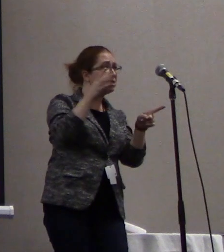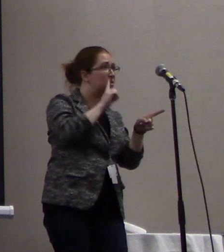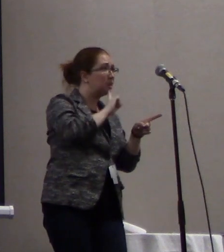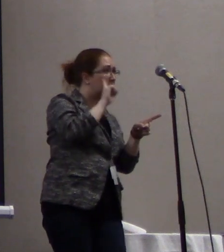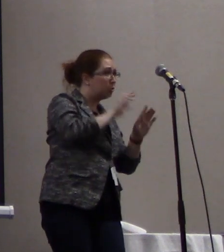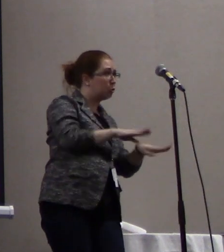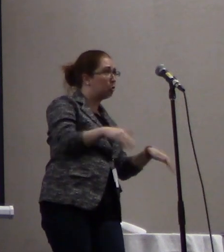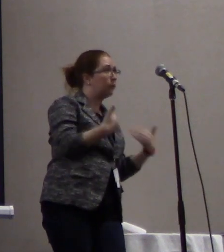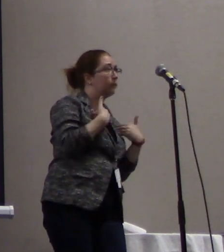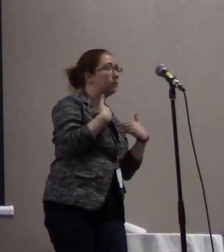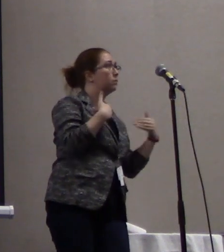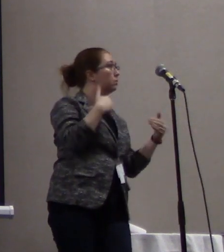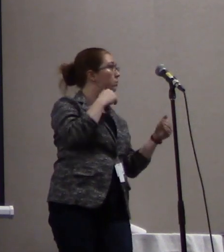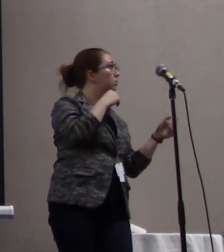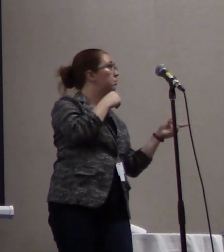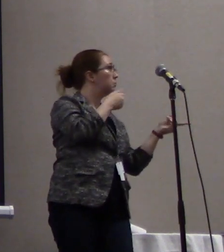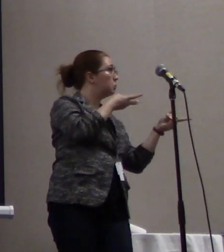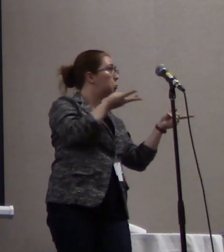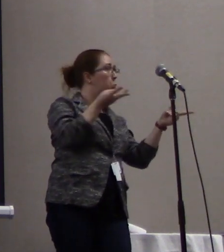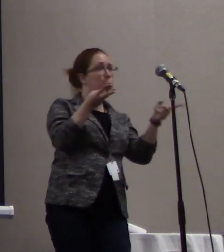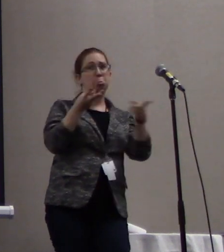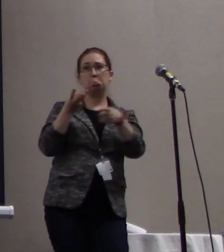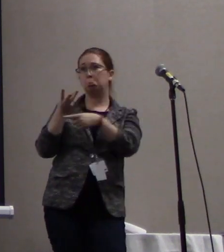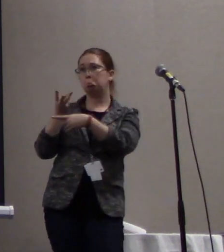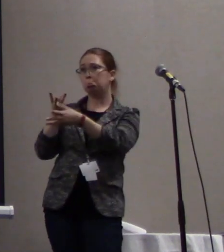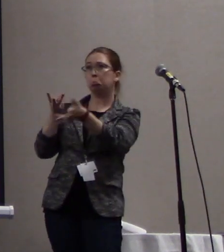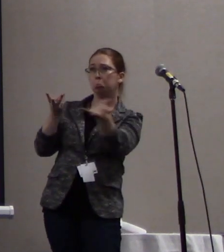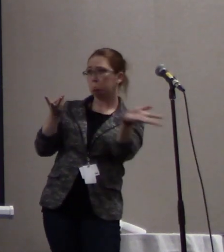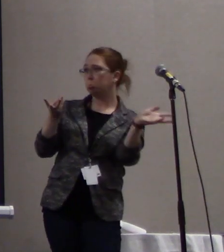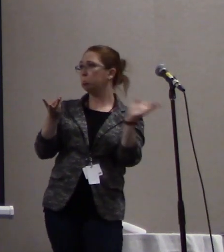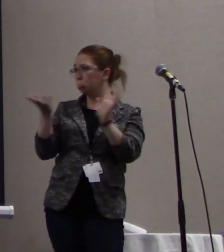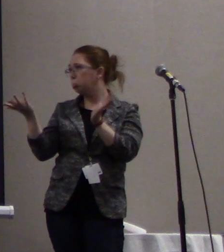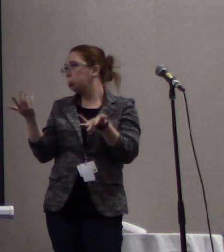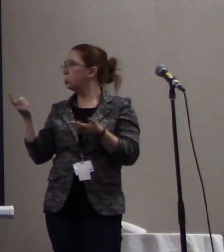Anyone in here parents to deaf children? There's a few of you.